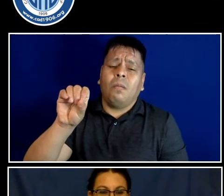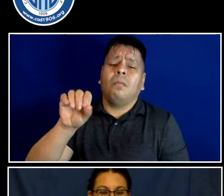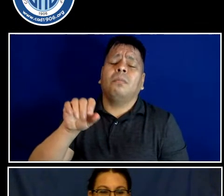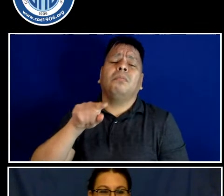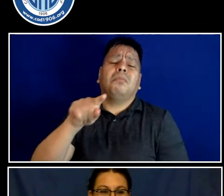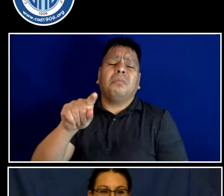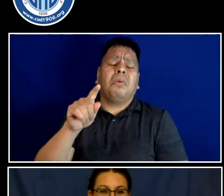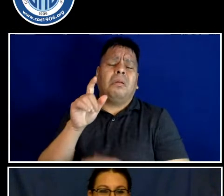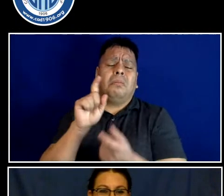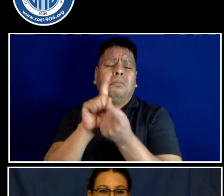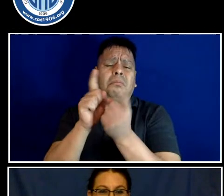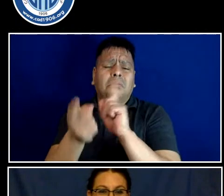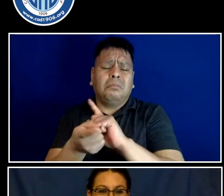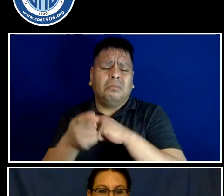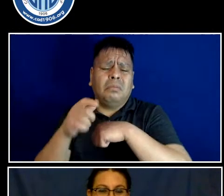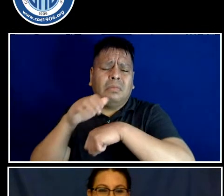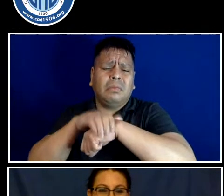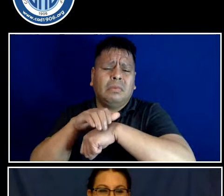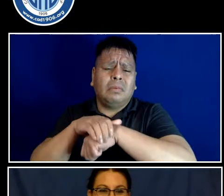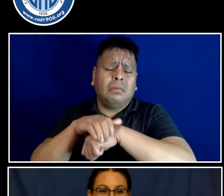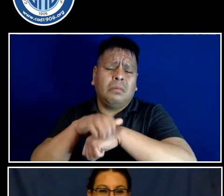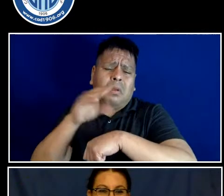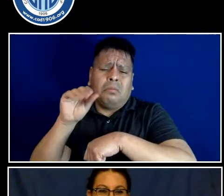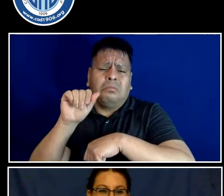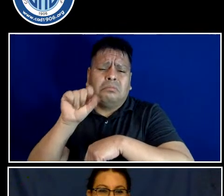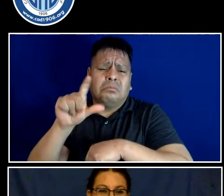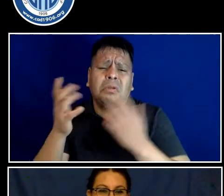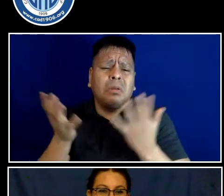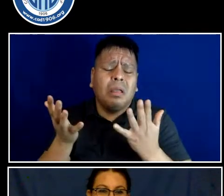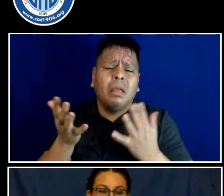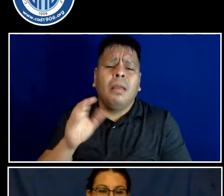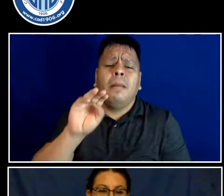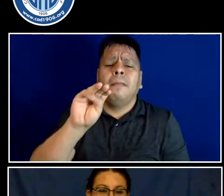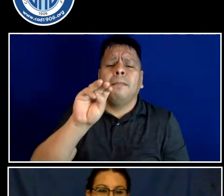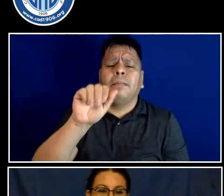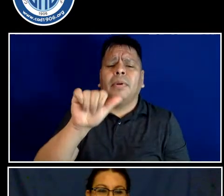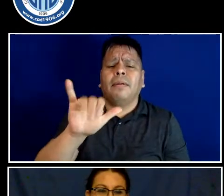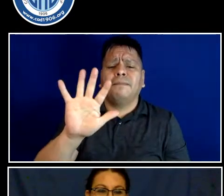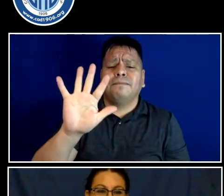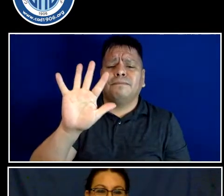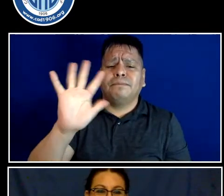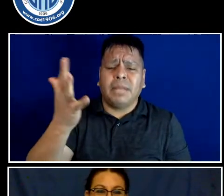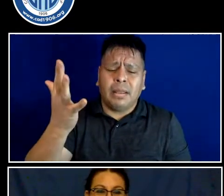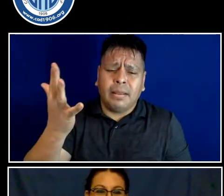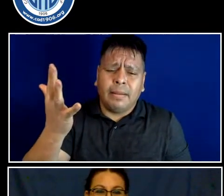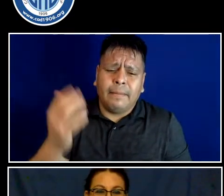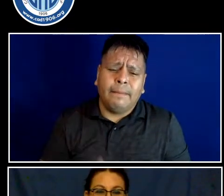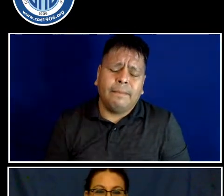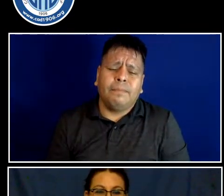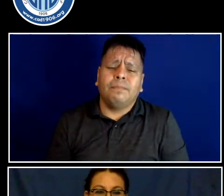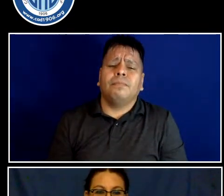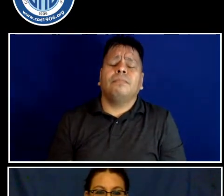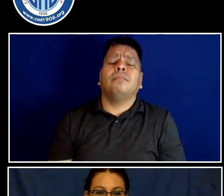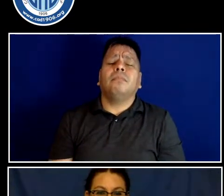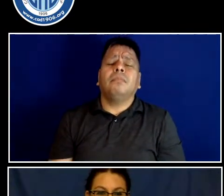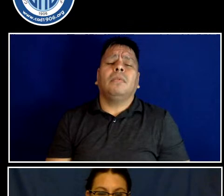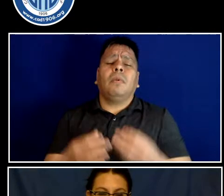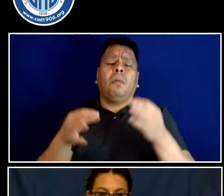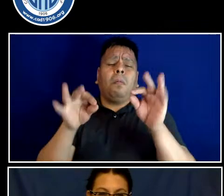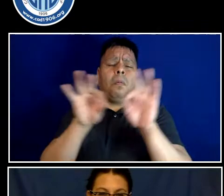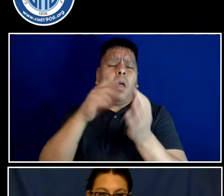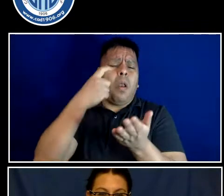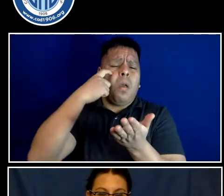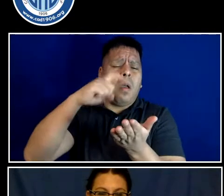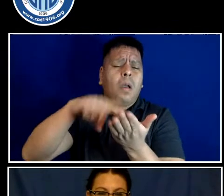Thank you so much, Maria. This is Rob speaking again. Talking about Cinco de Mayo. This is how you say